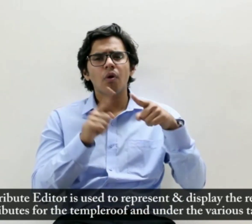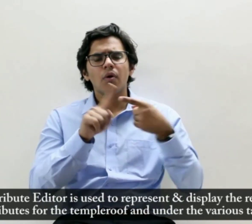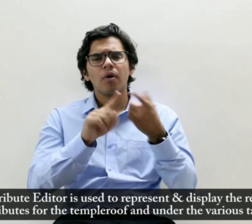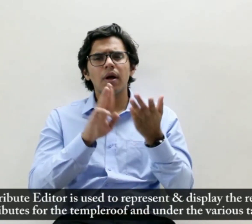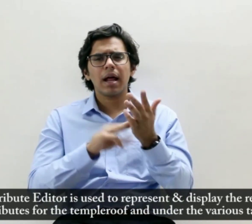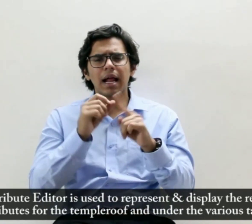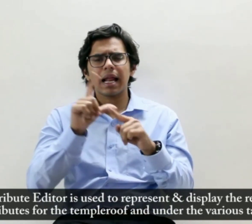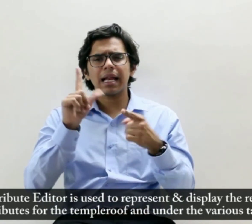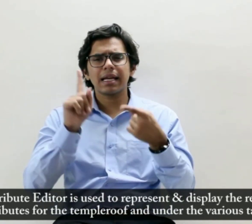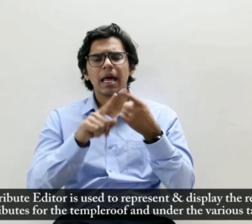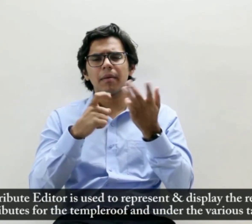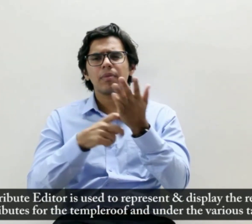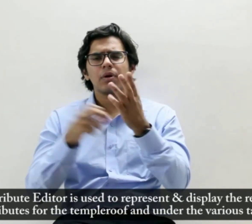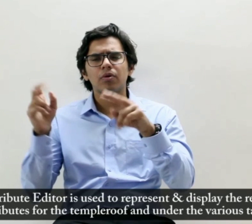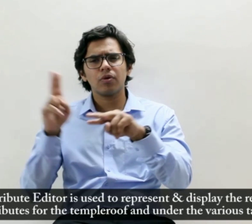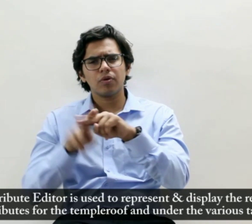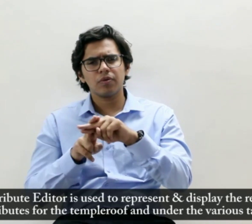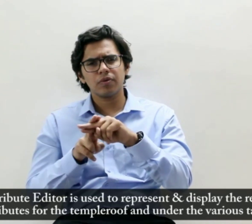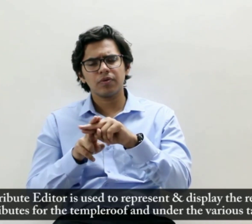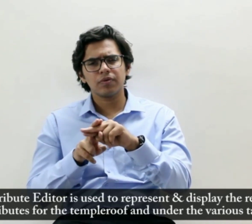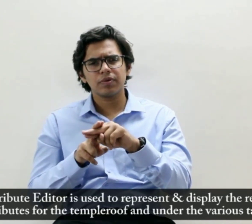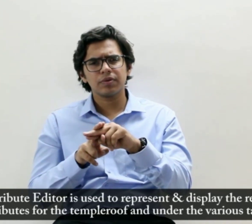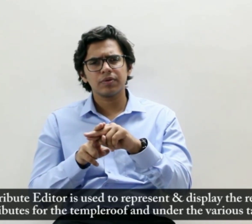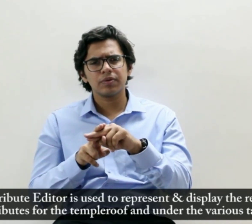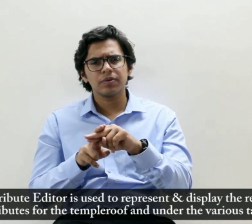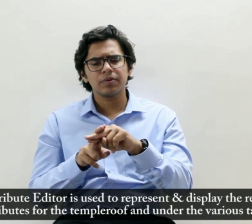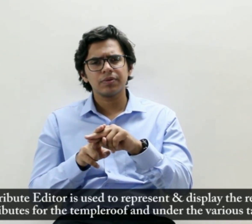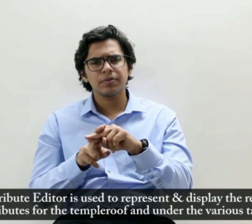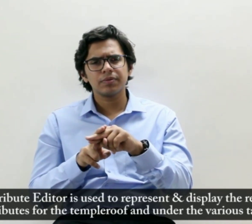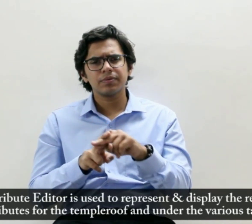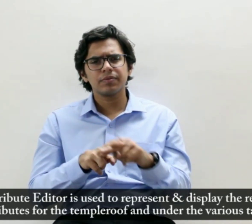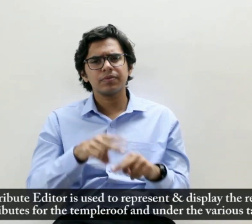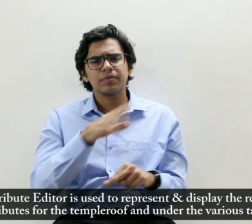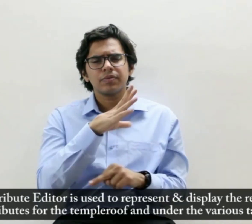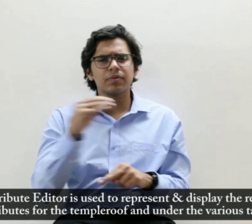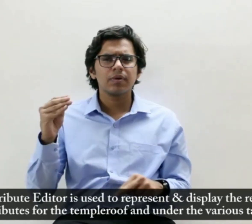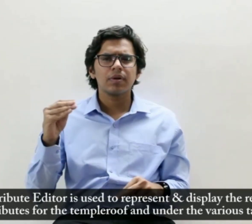temple roof, and under the various tabs,